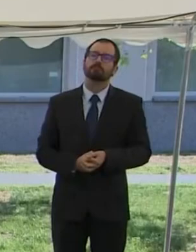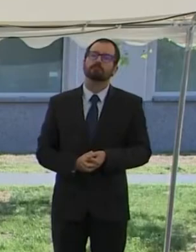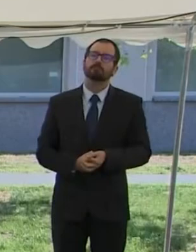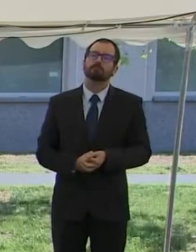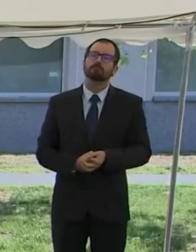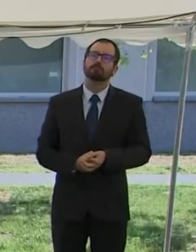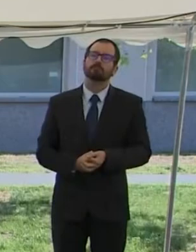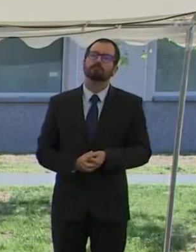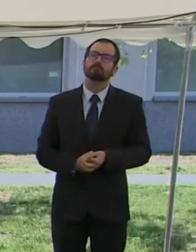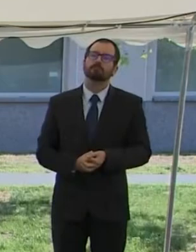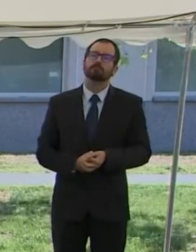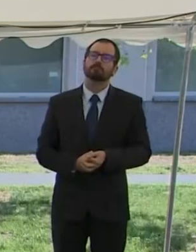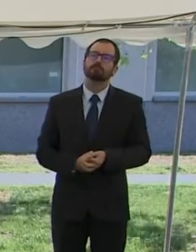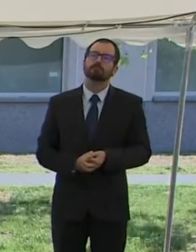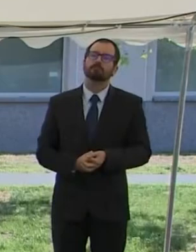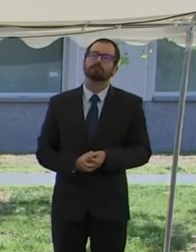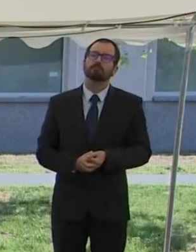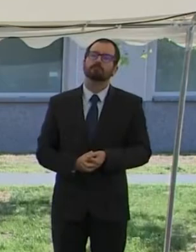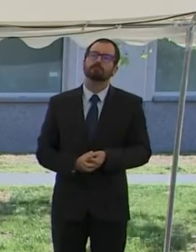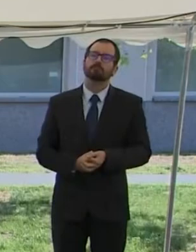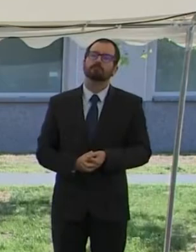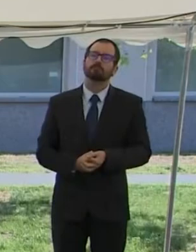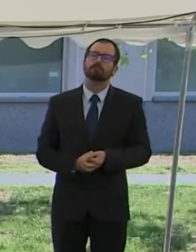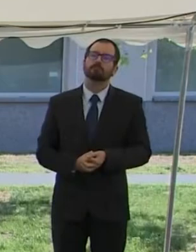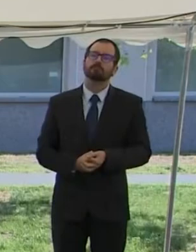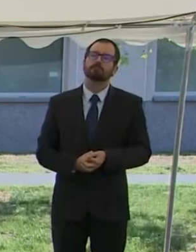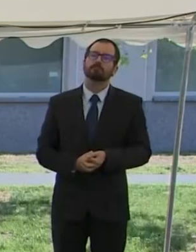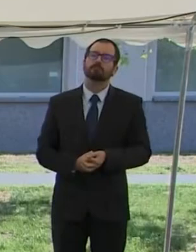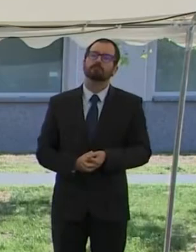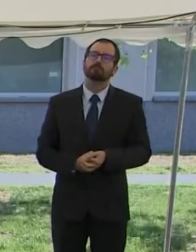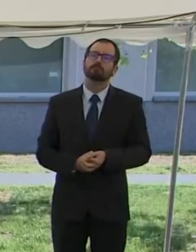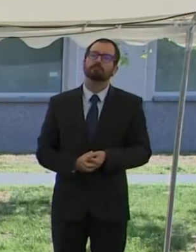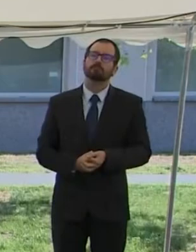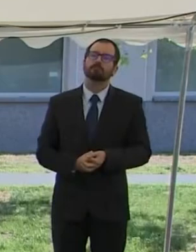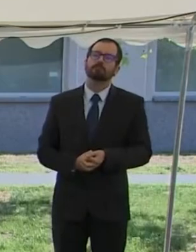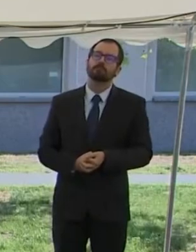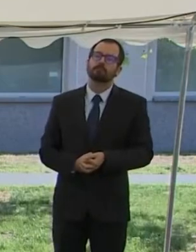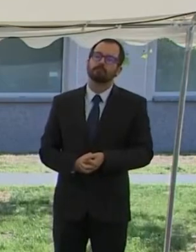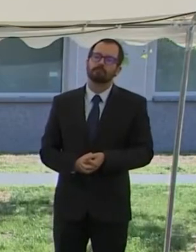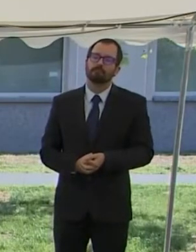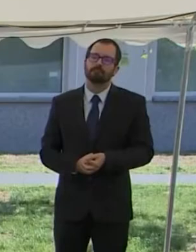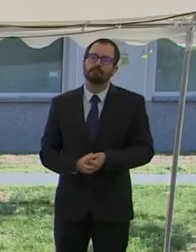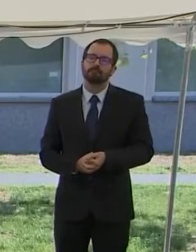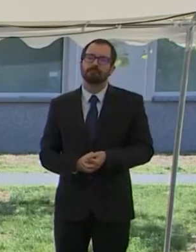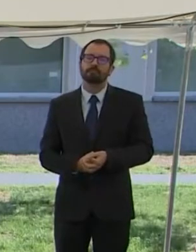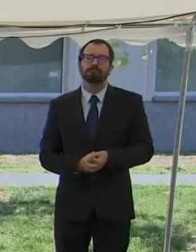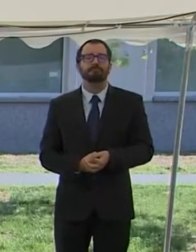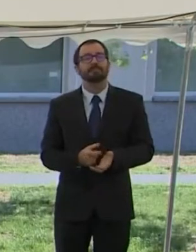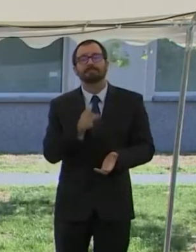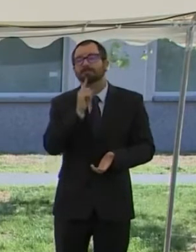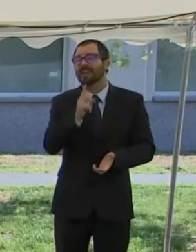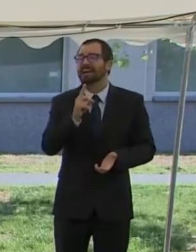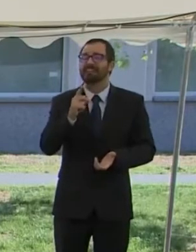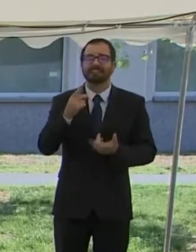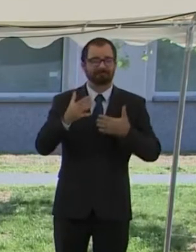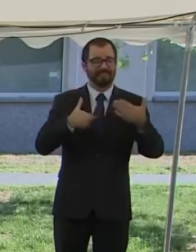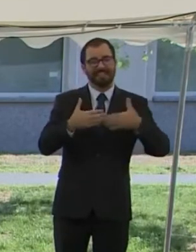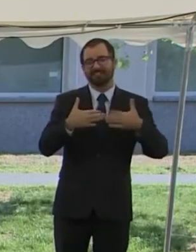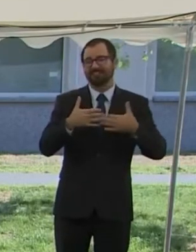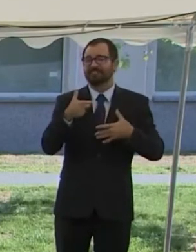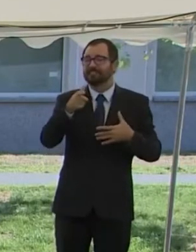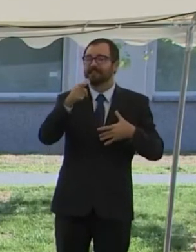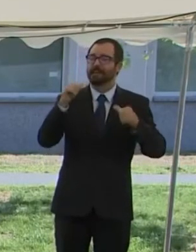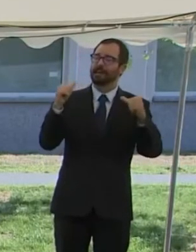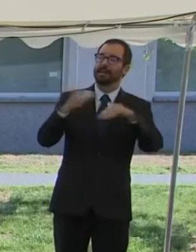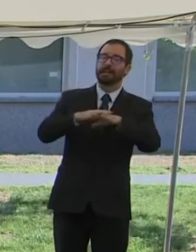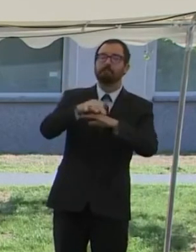that it'll break all records, man, the way they're fucking up the education system. It's unbelievable. It's like that. The bigger issue is,